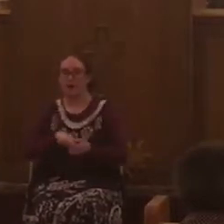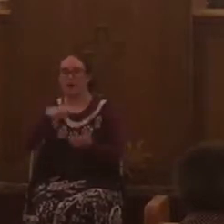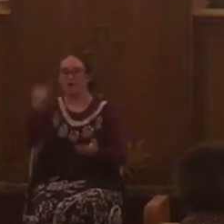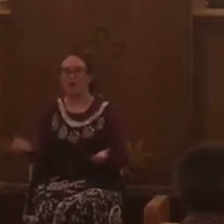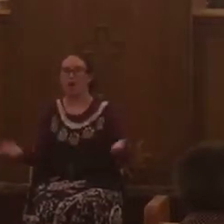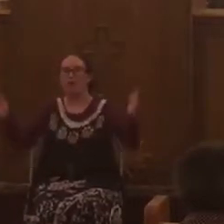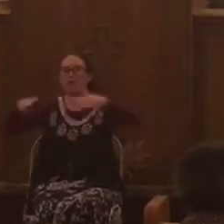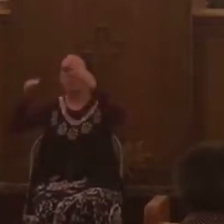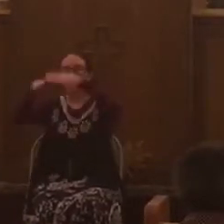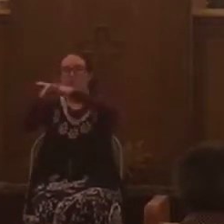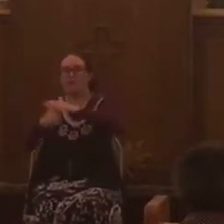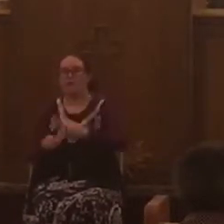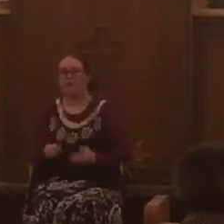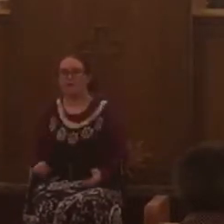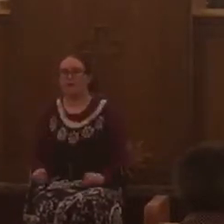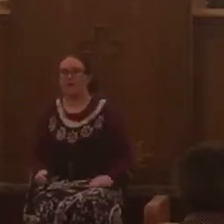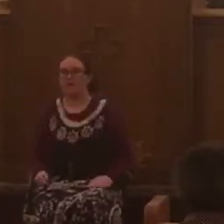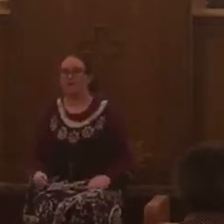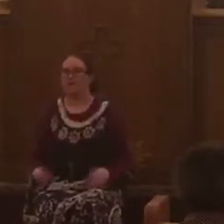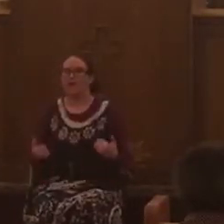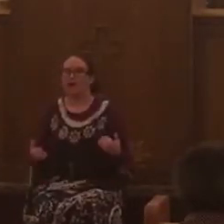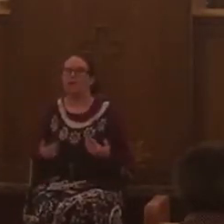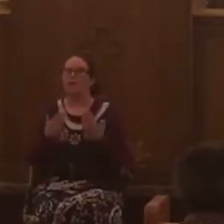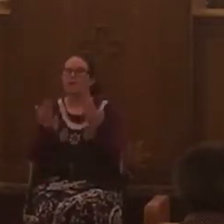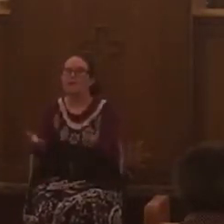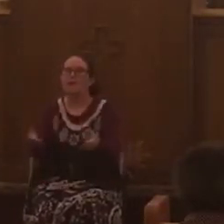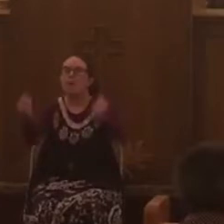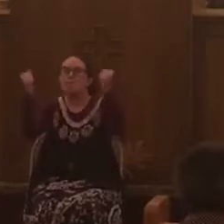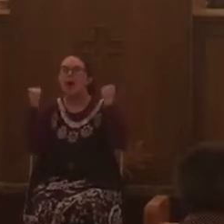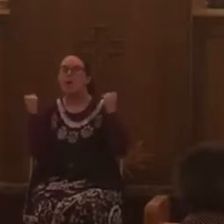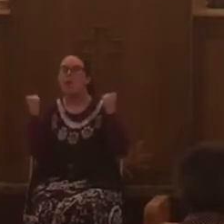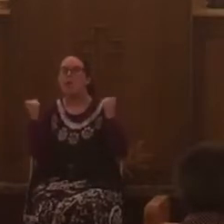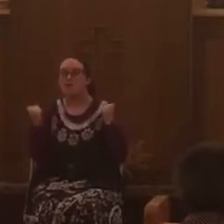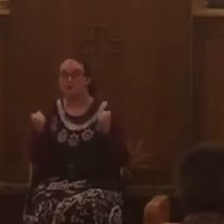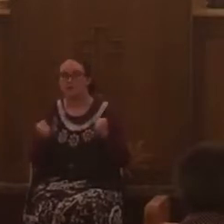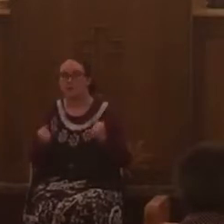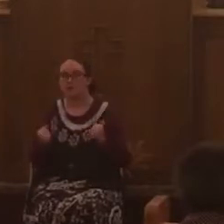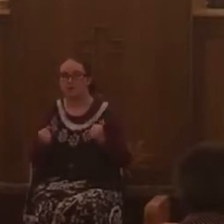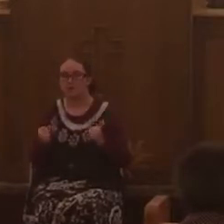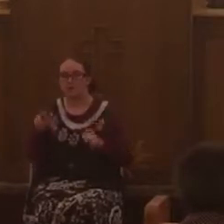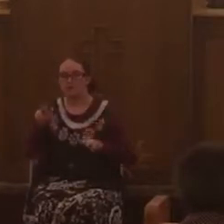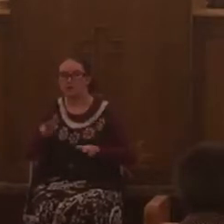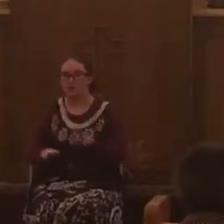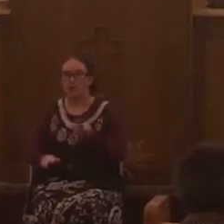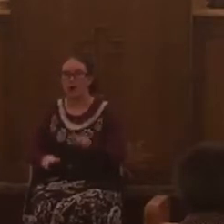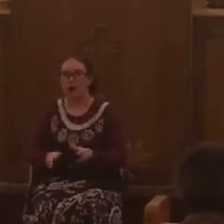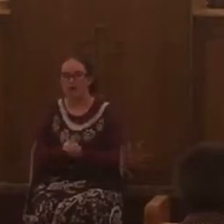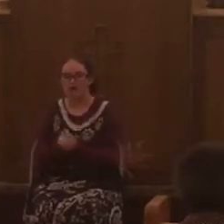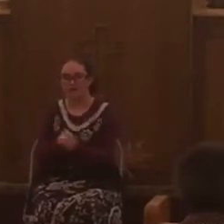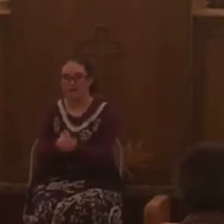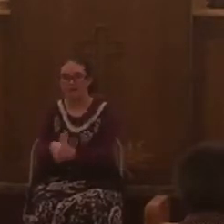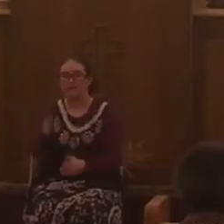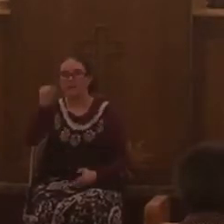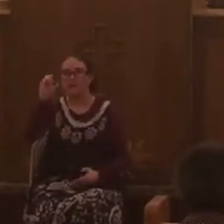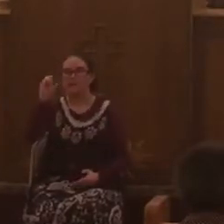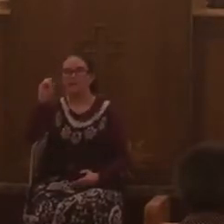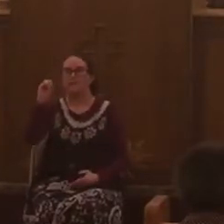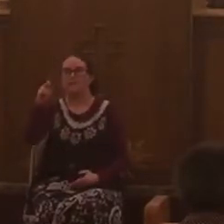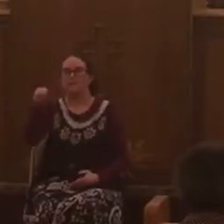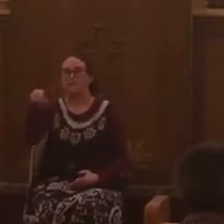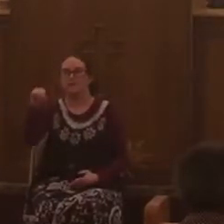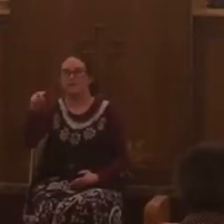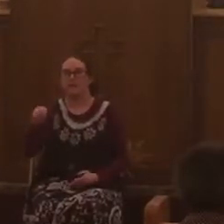out. The angels did it for him. Would y'all throw that Yahoo down? And they threw him down and he saw him. He said, I beheld